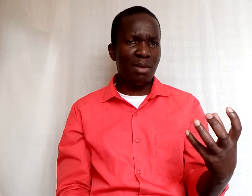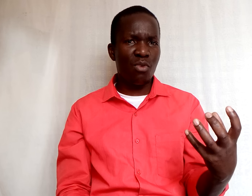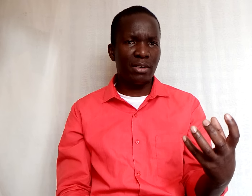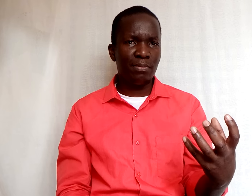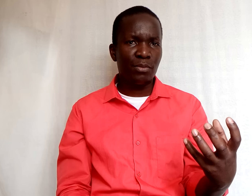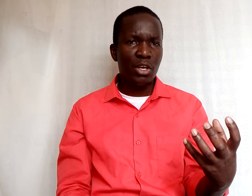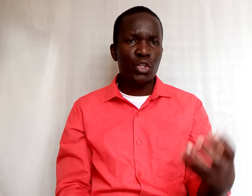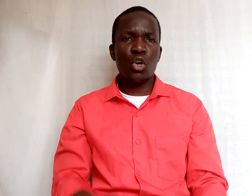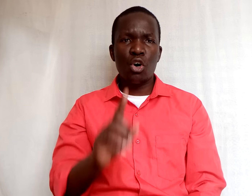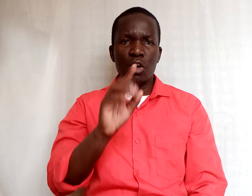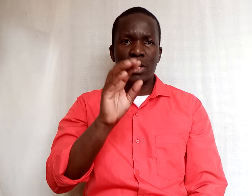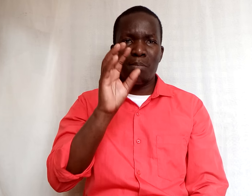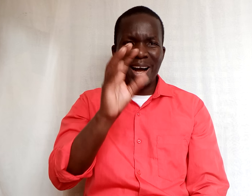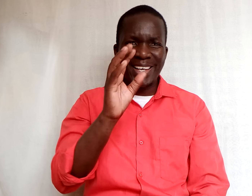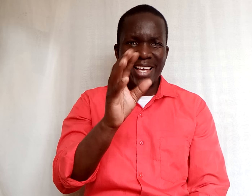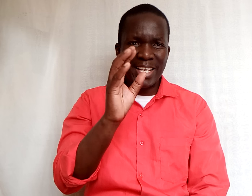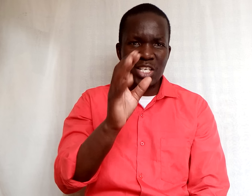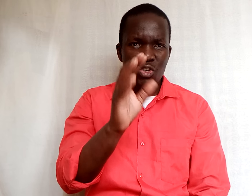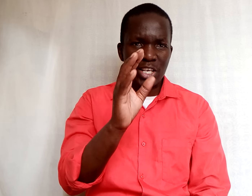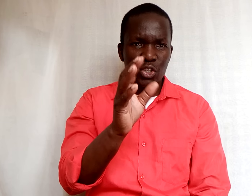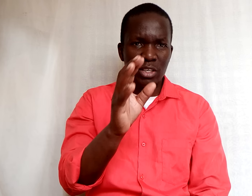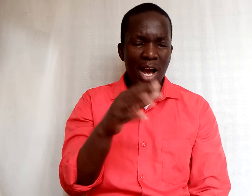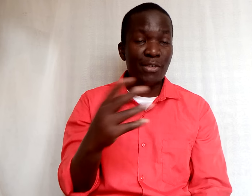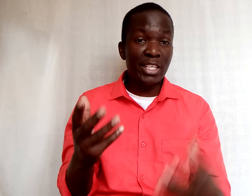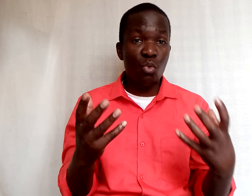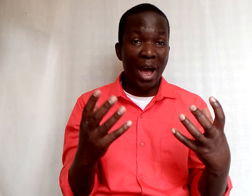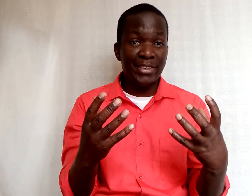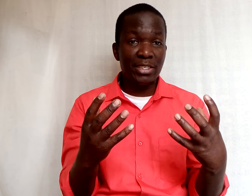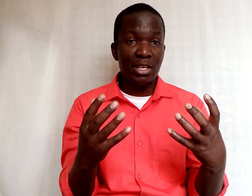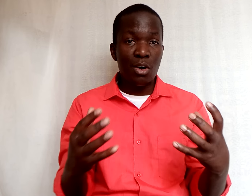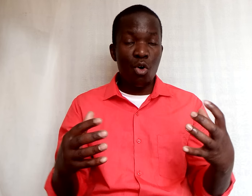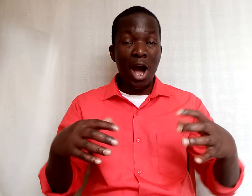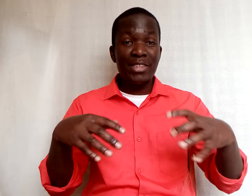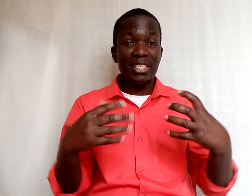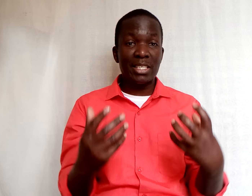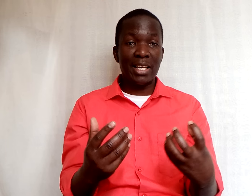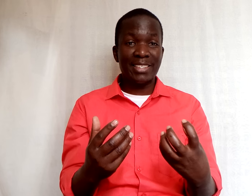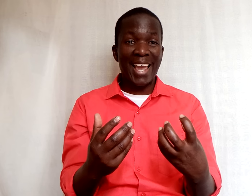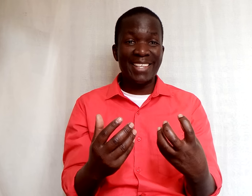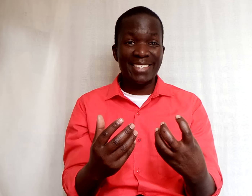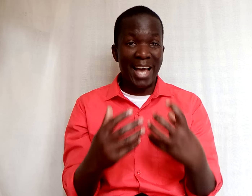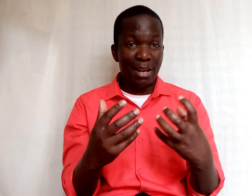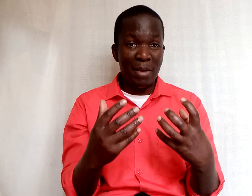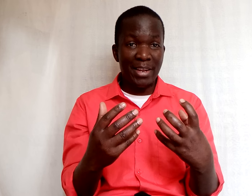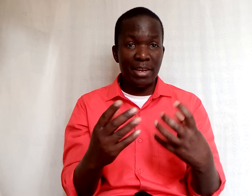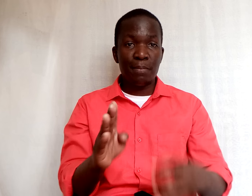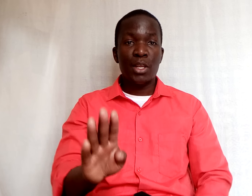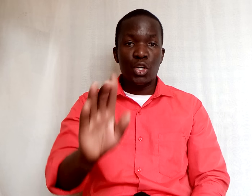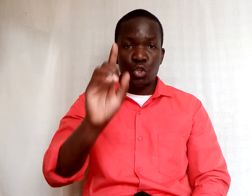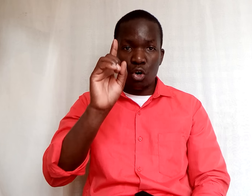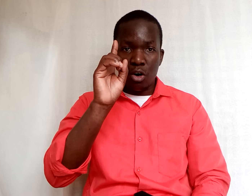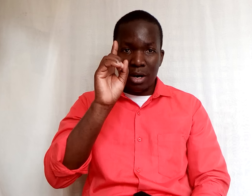someone. So mark the articulation, how these words or how these signs are made. So